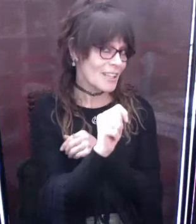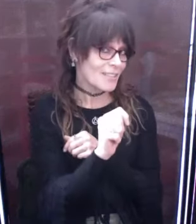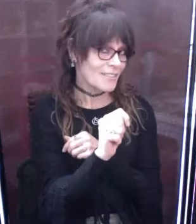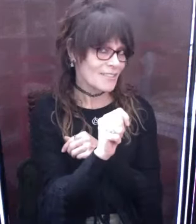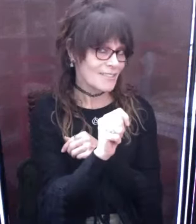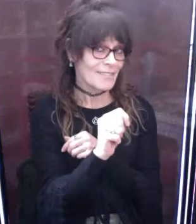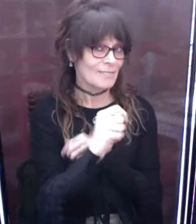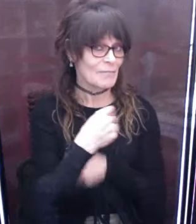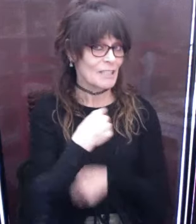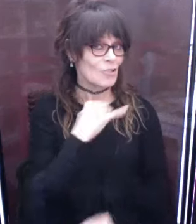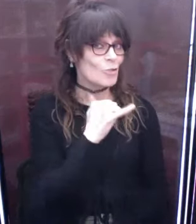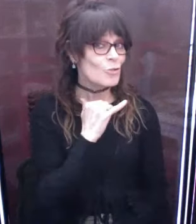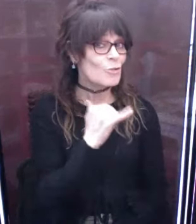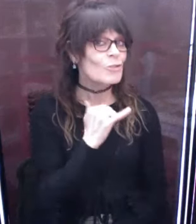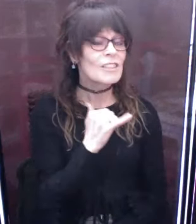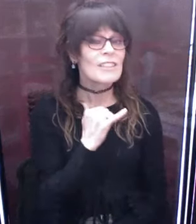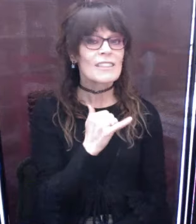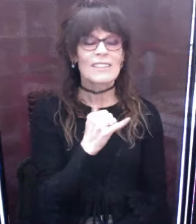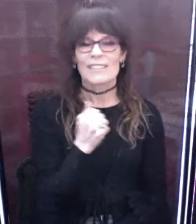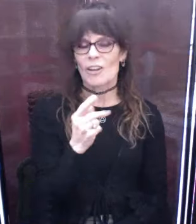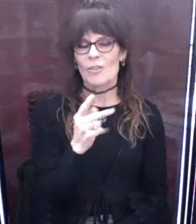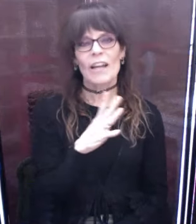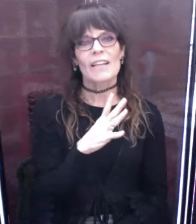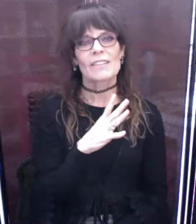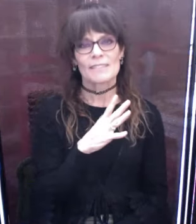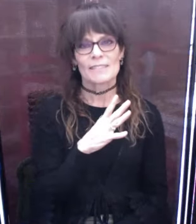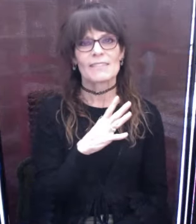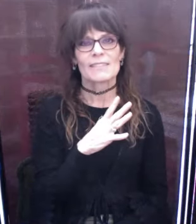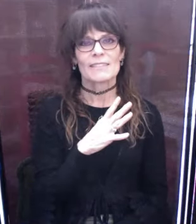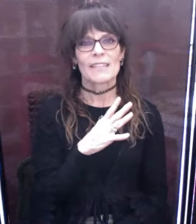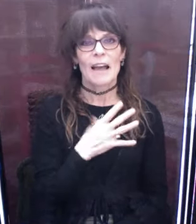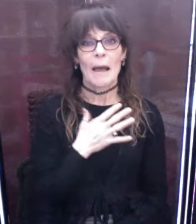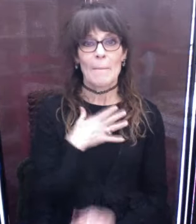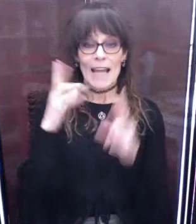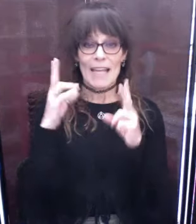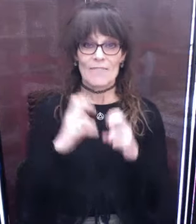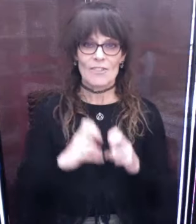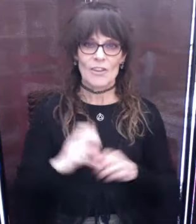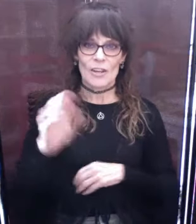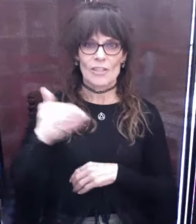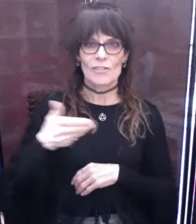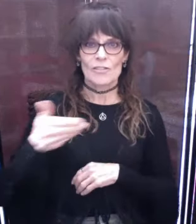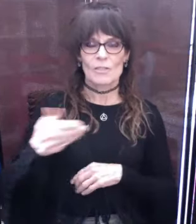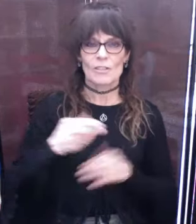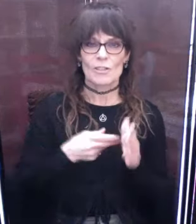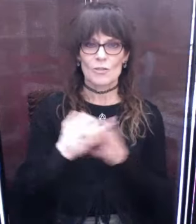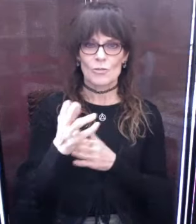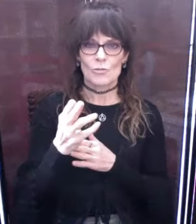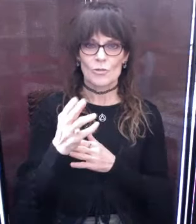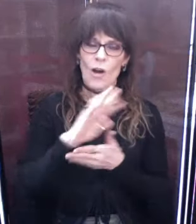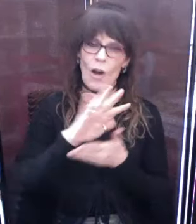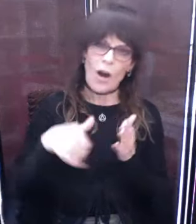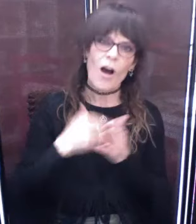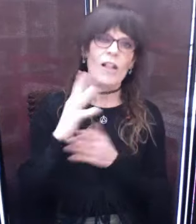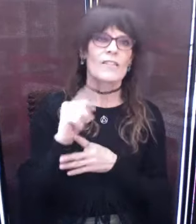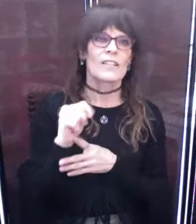too. That's all right. Uh, my inventory introduced me to the truth of me, all of it. The amends